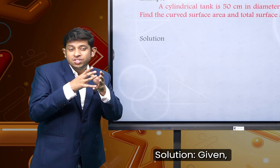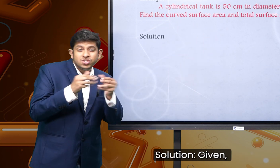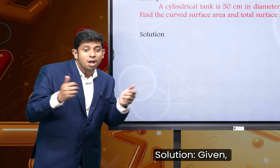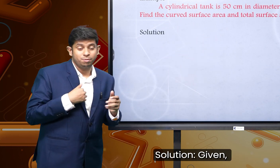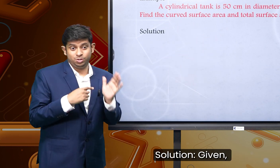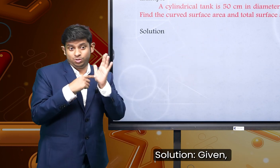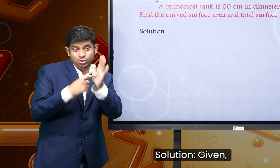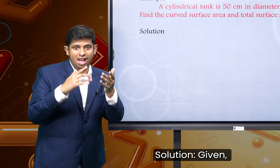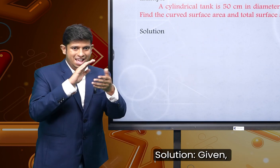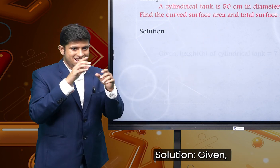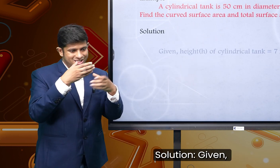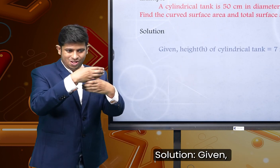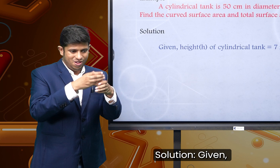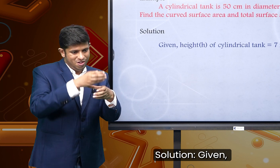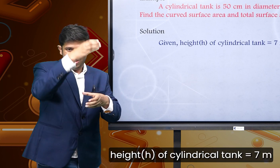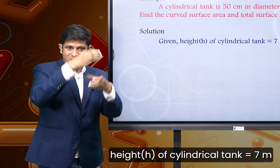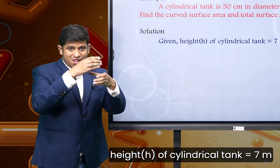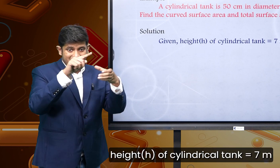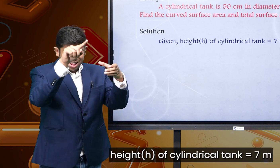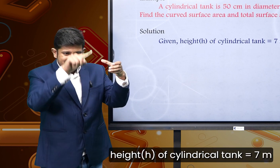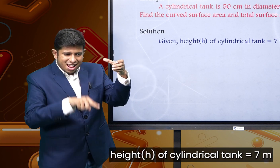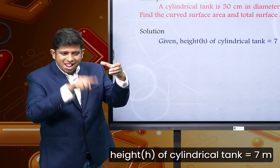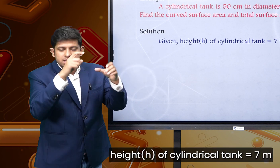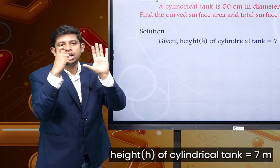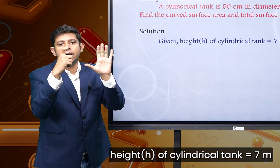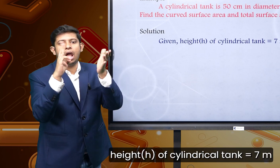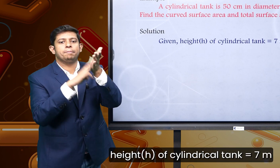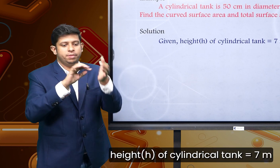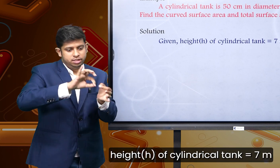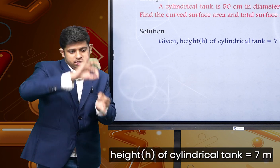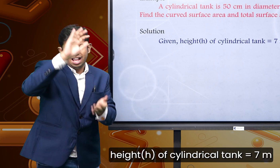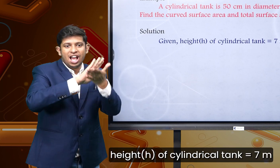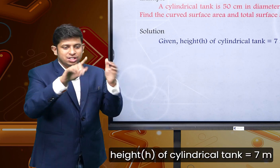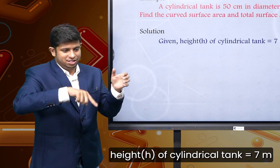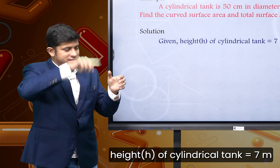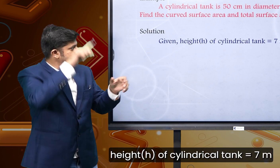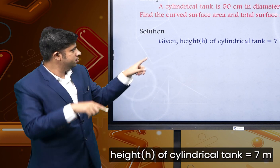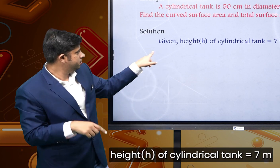Solution. Given height h of cylindrical tank is equal to 7 meter